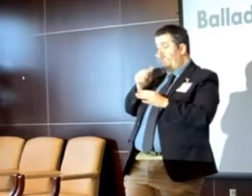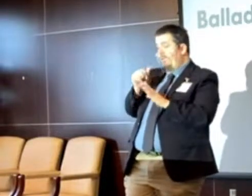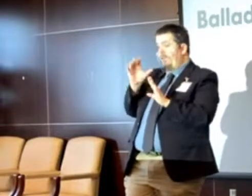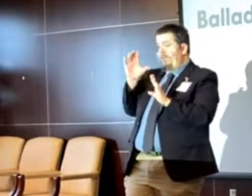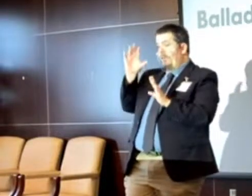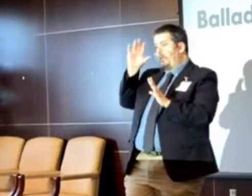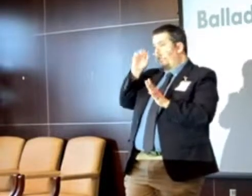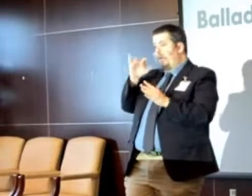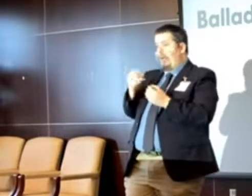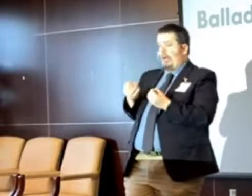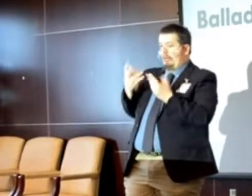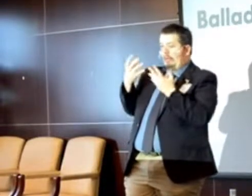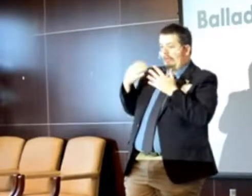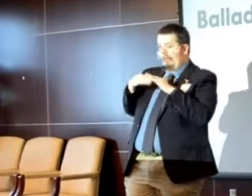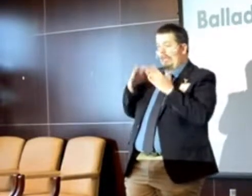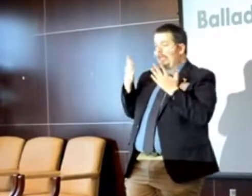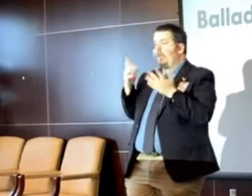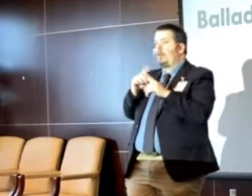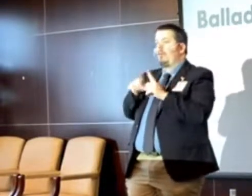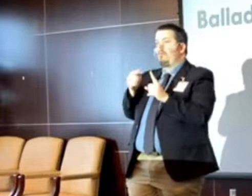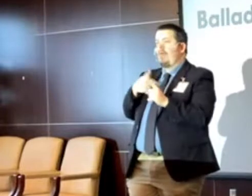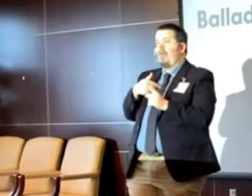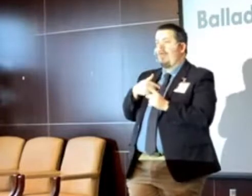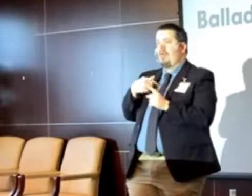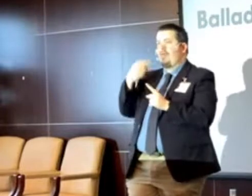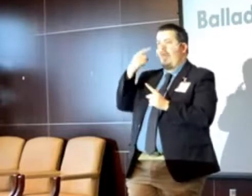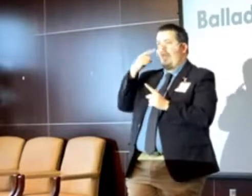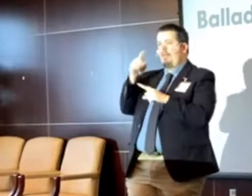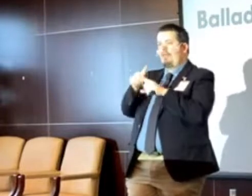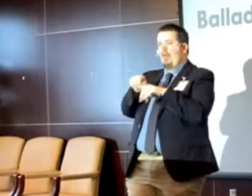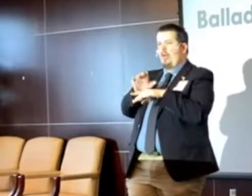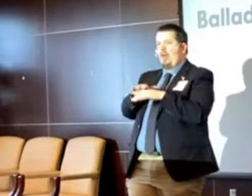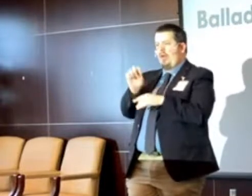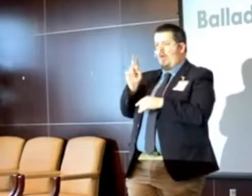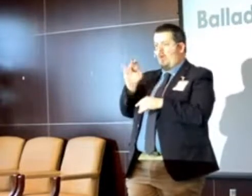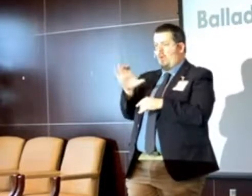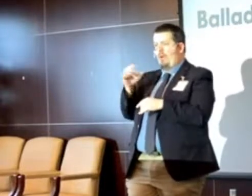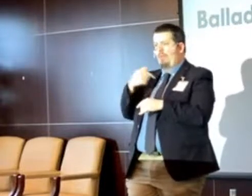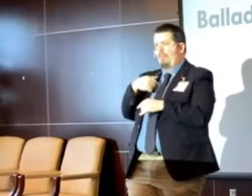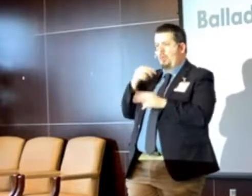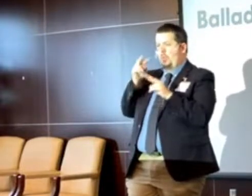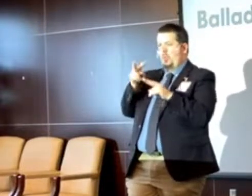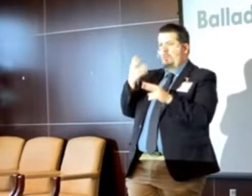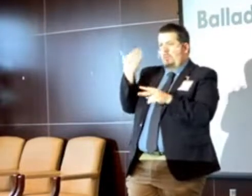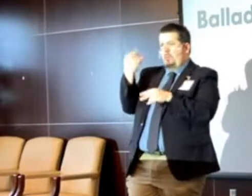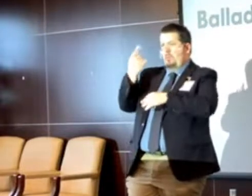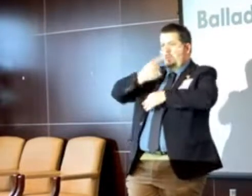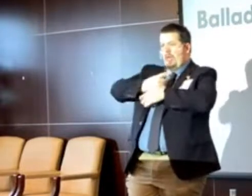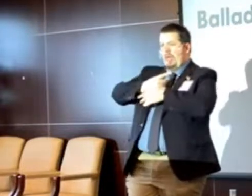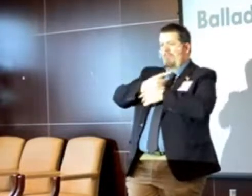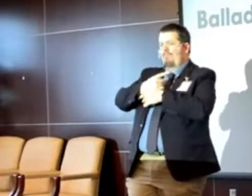our volumes, I think based on what Eric and I were looking at earlier today,